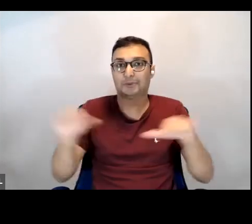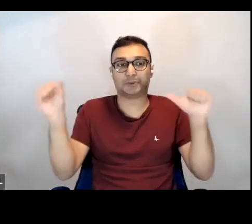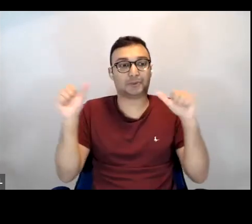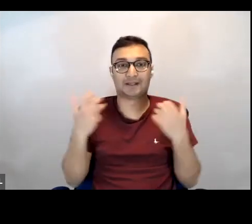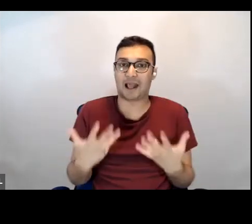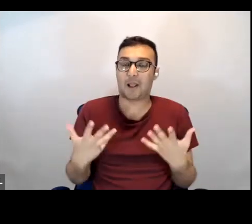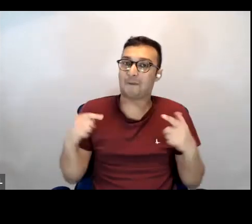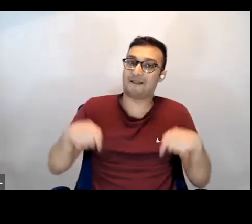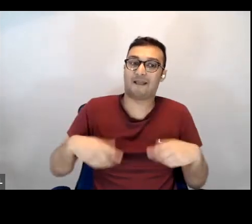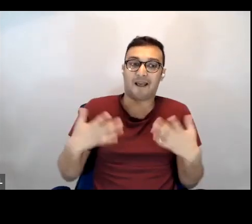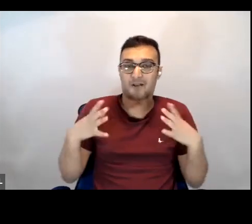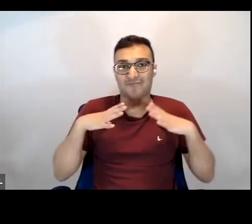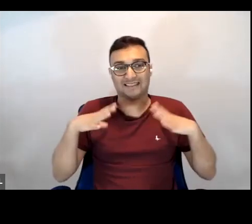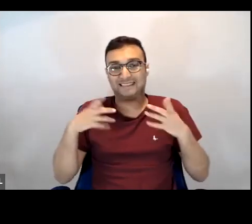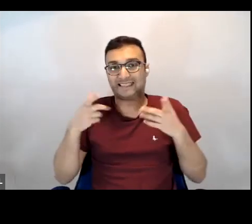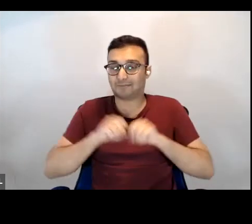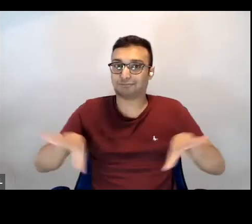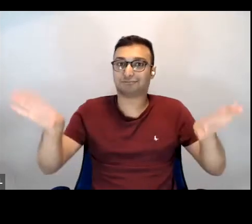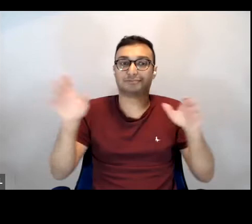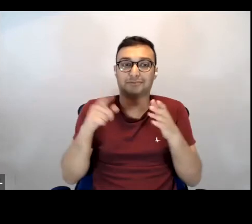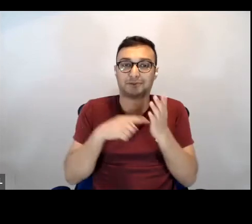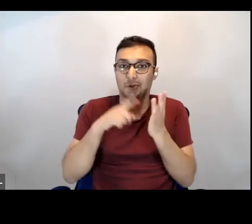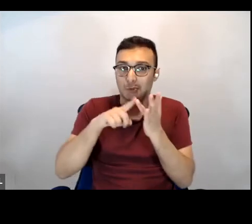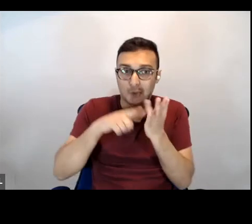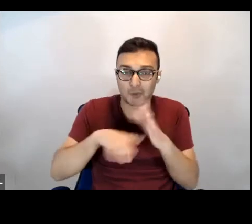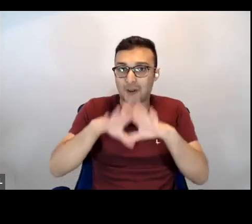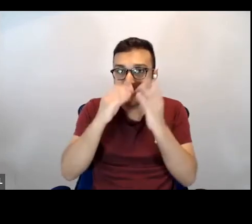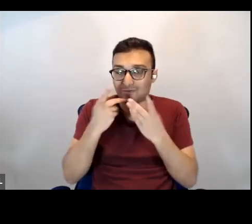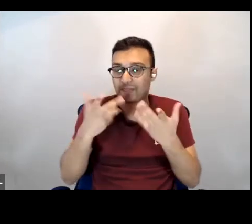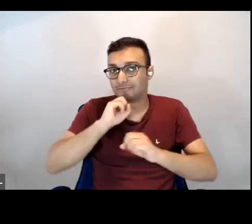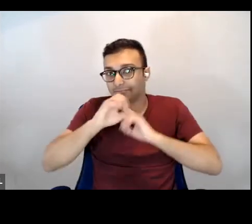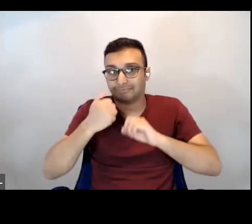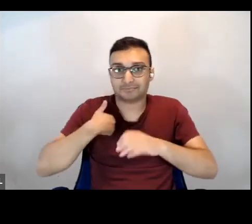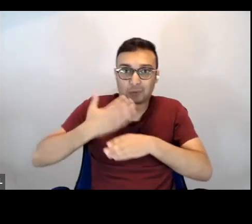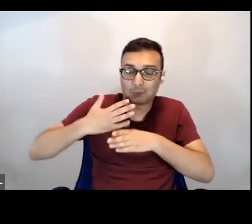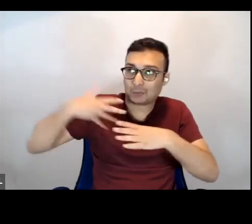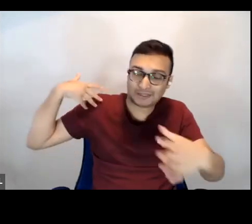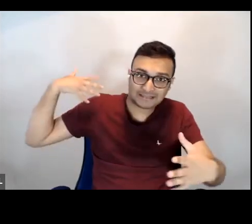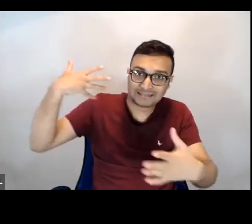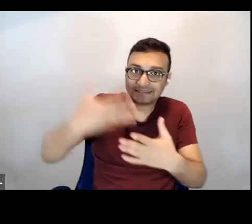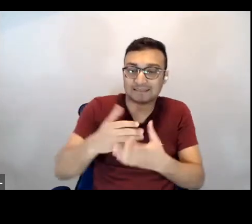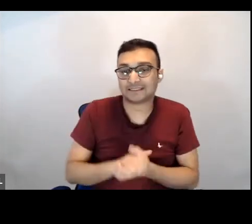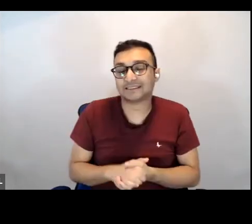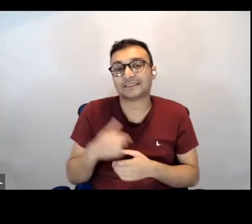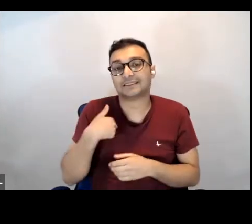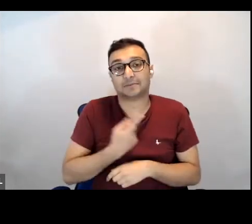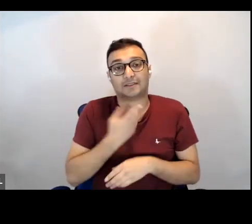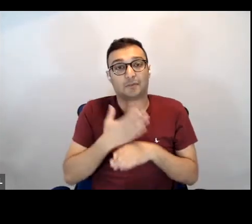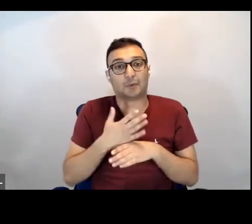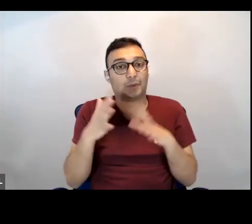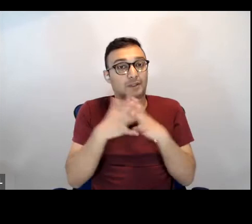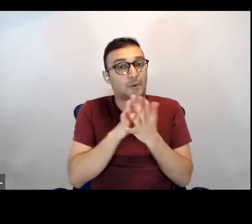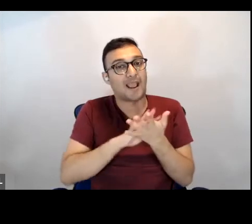we're launching our tools and telling you about the work so far. I work in the WHO